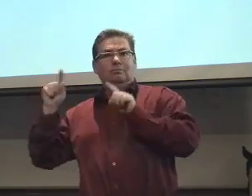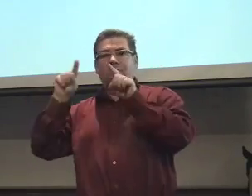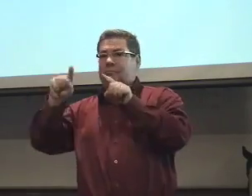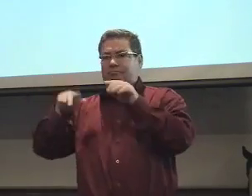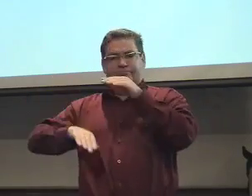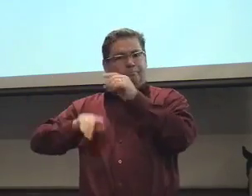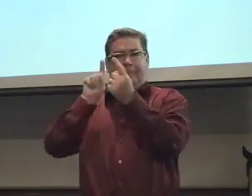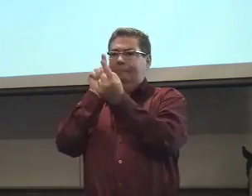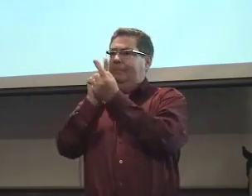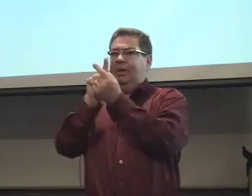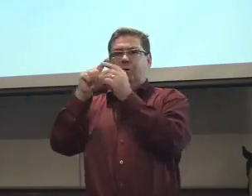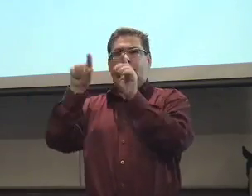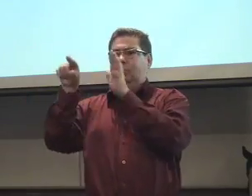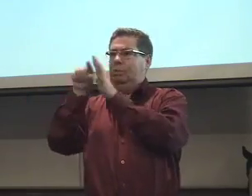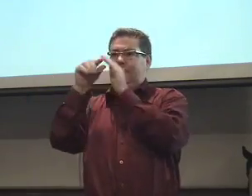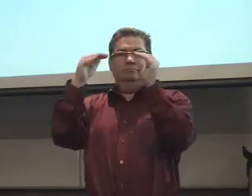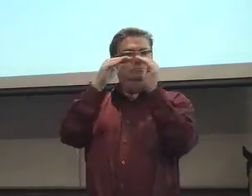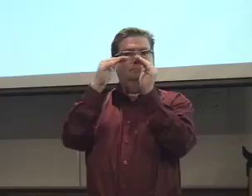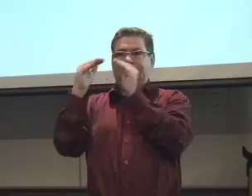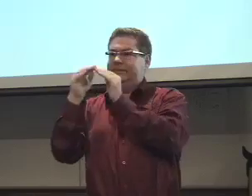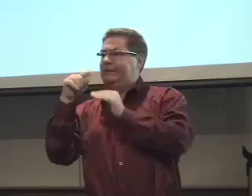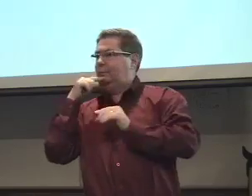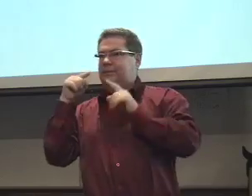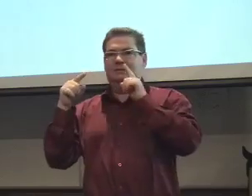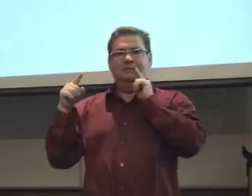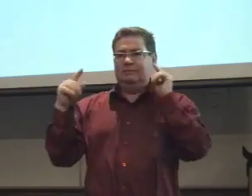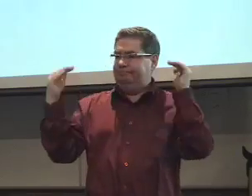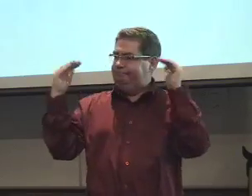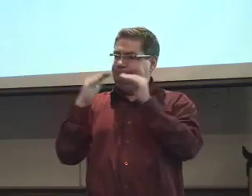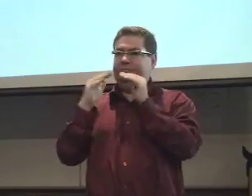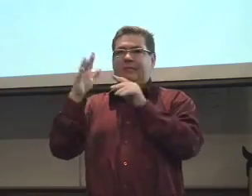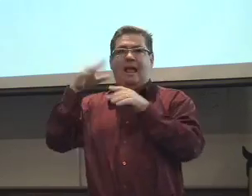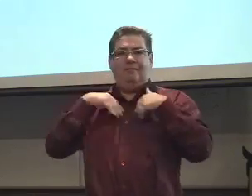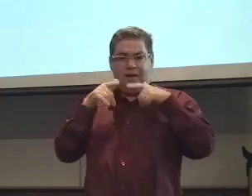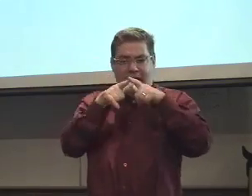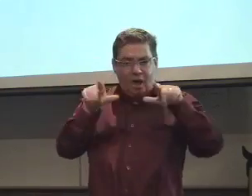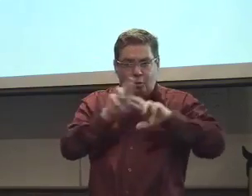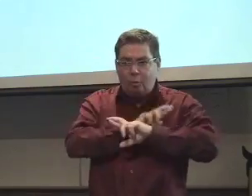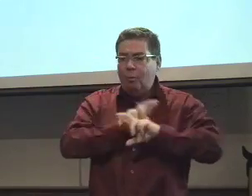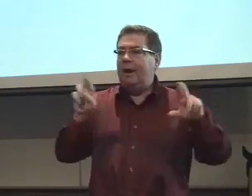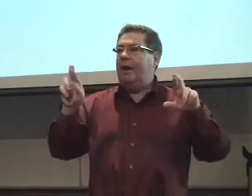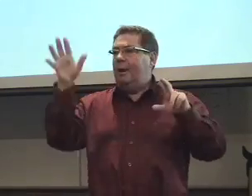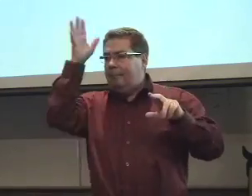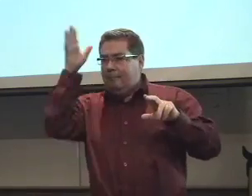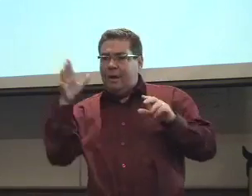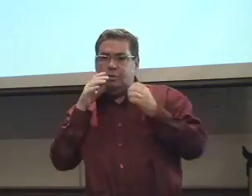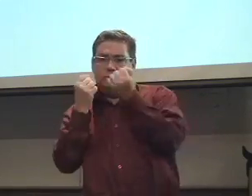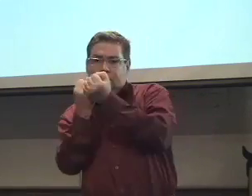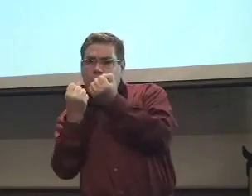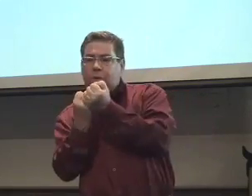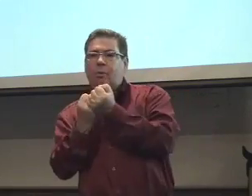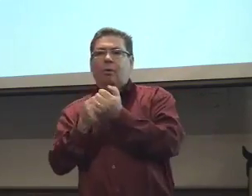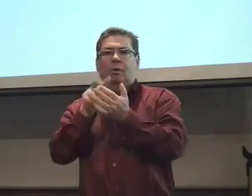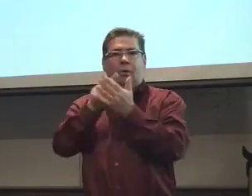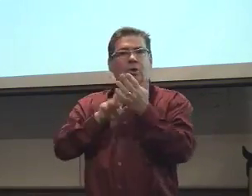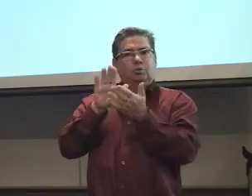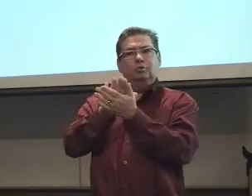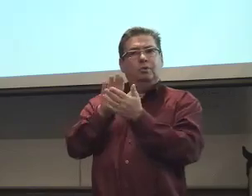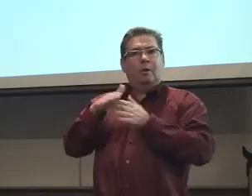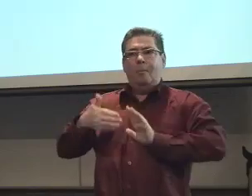level, as it should be. They have the language, they have the parents behind them, they're readers, and the school's doing it the right way. And this is